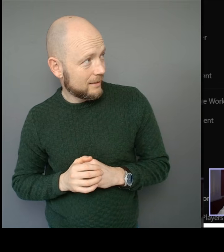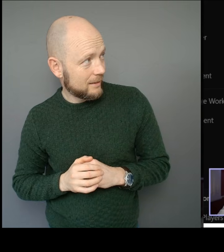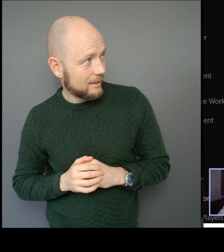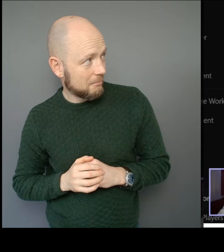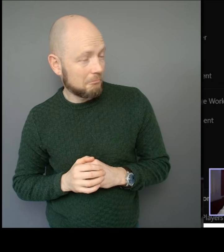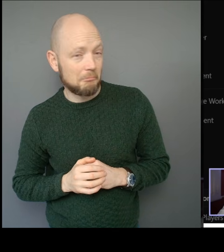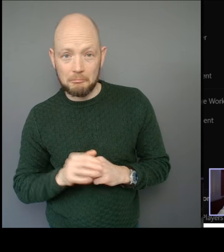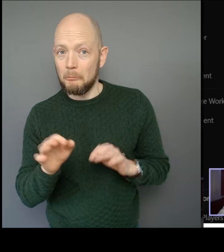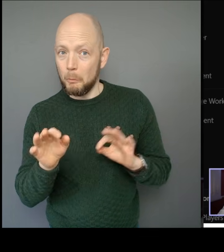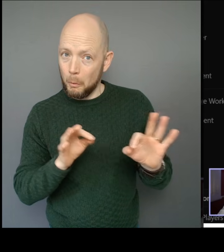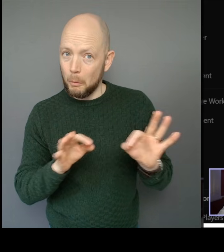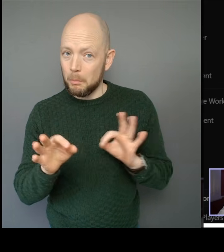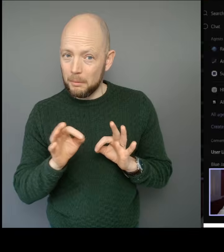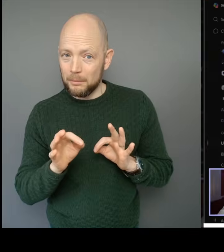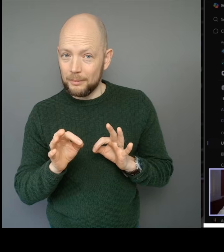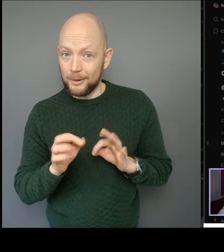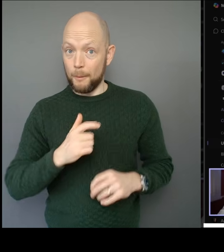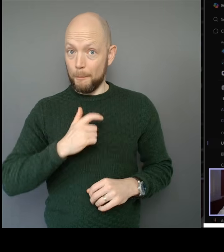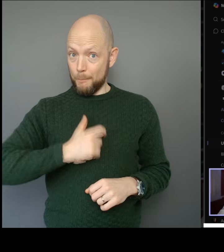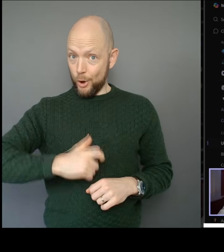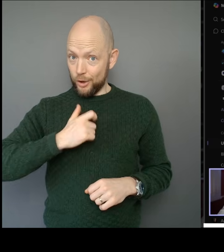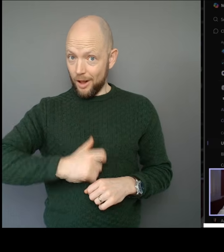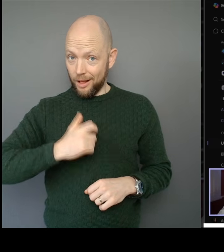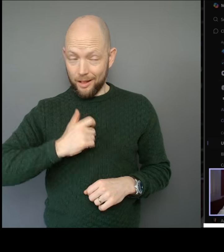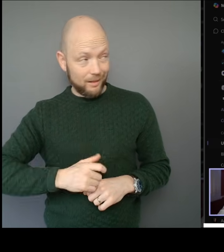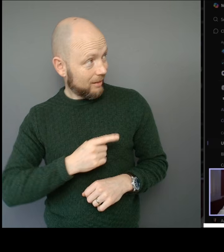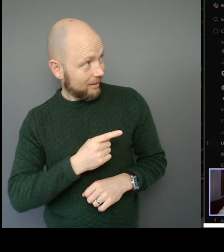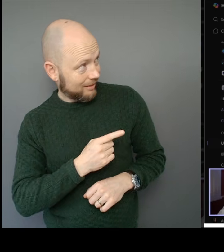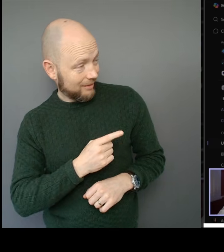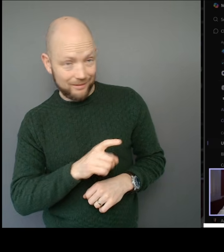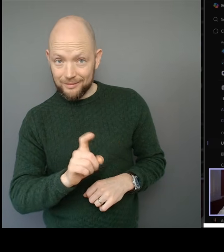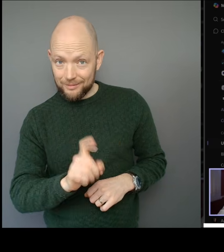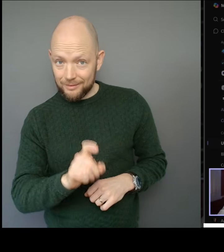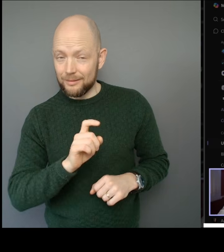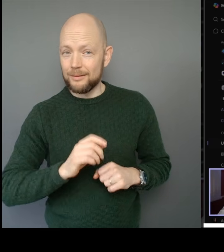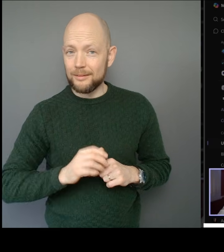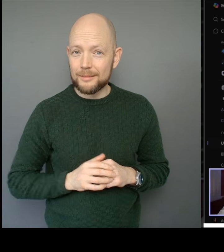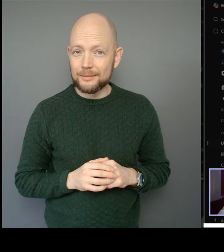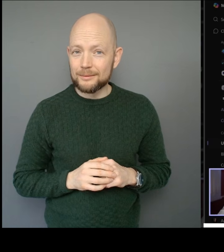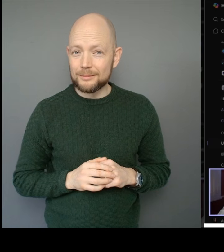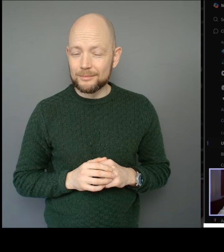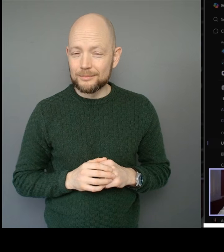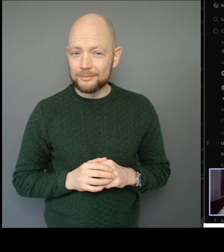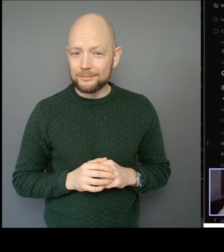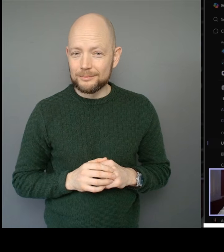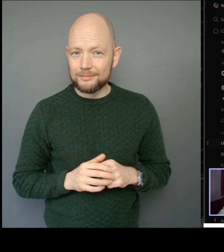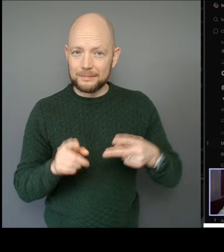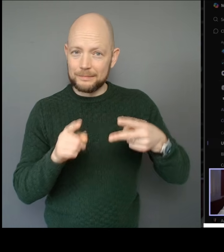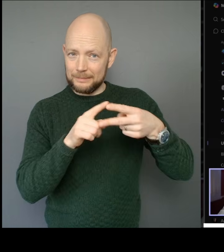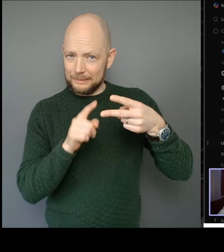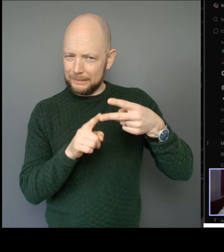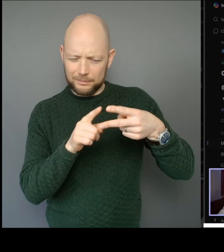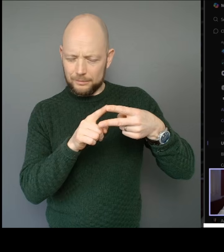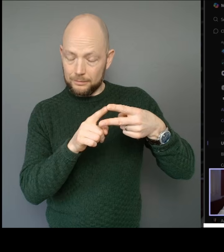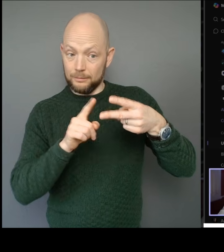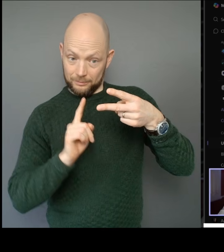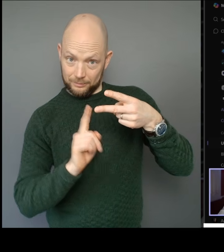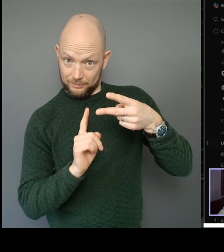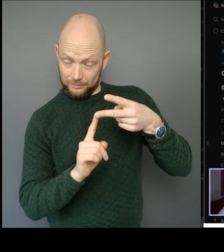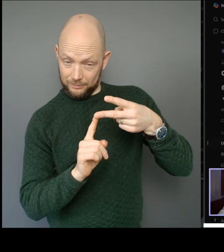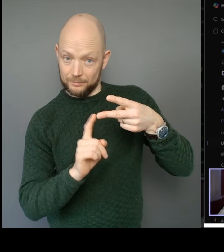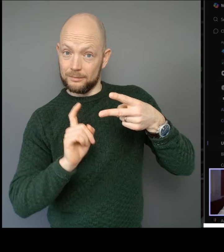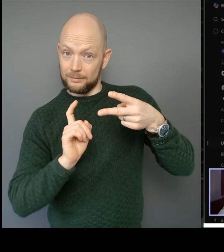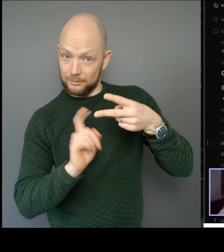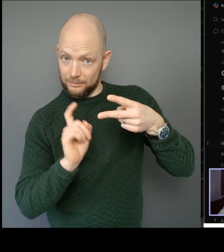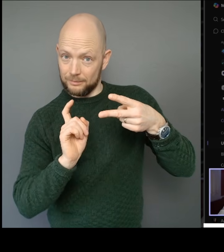menu items and there's one called personalization. And when you select that, we actually did a session on custom instructions, but there's also